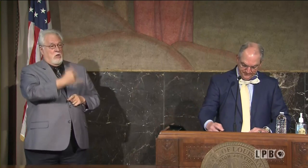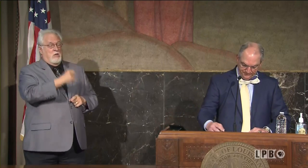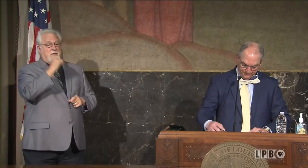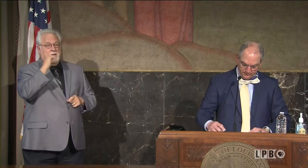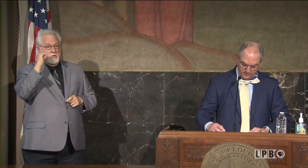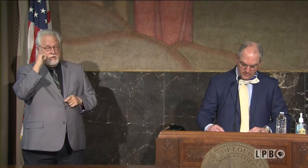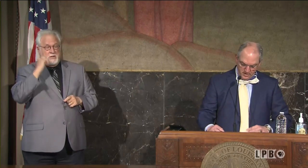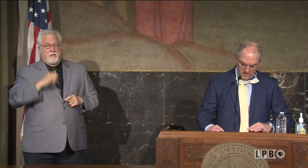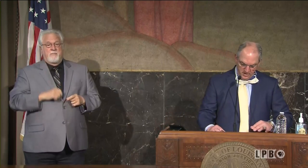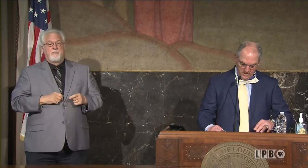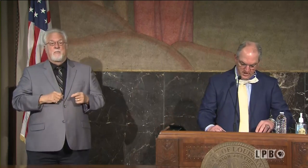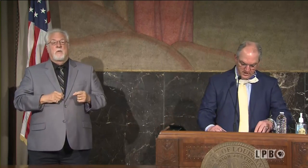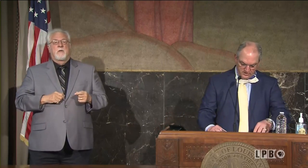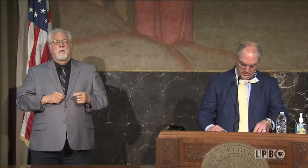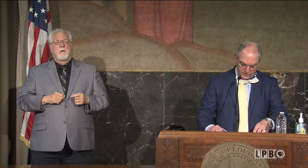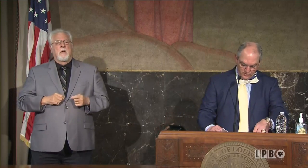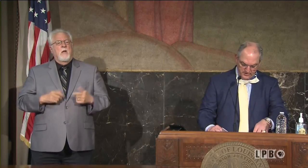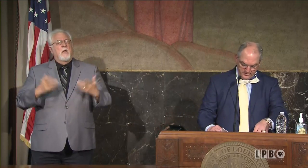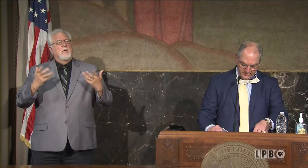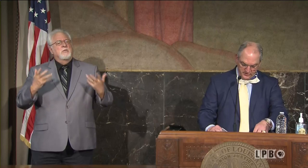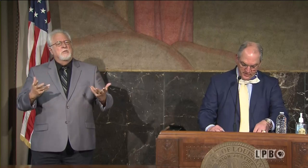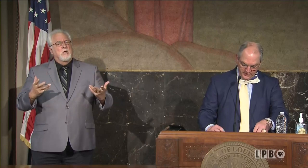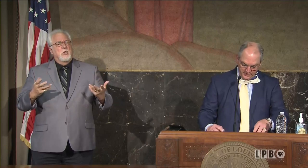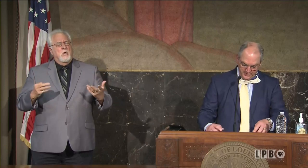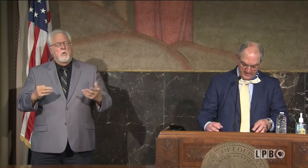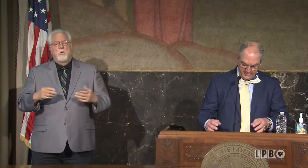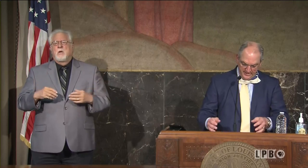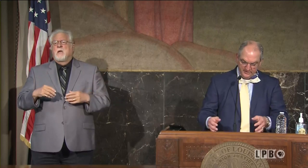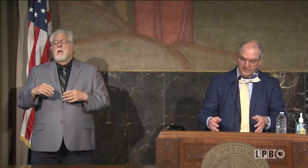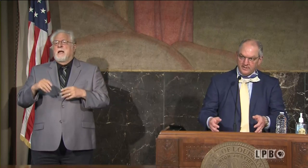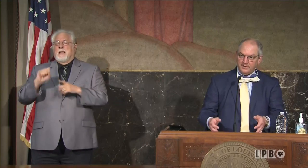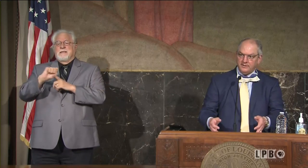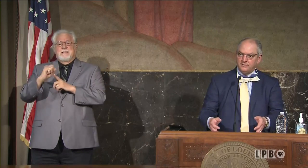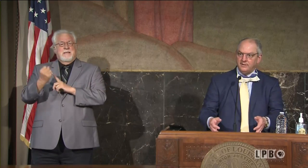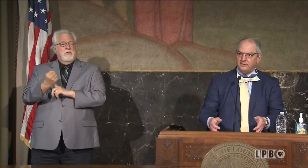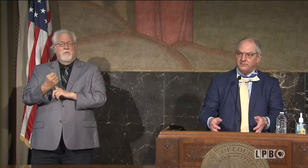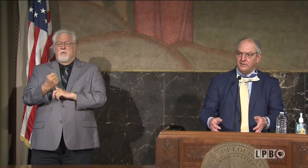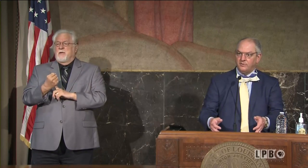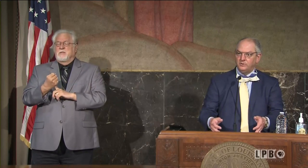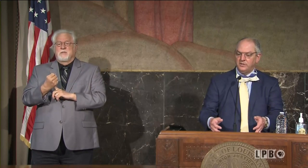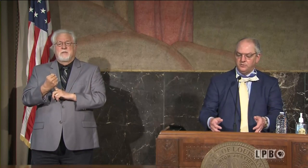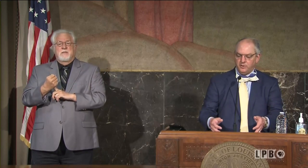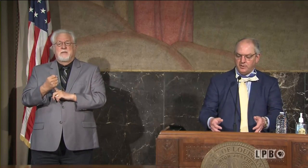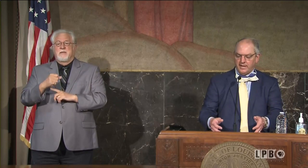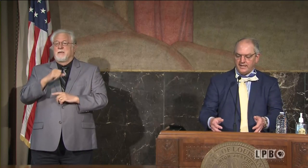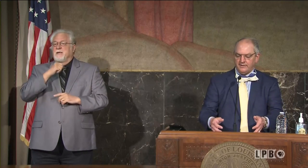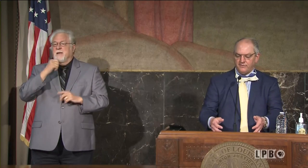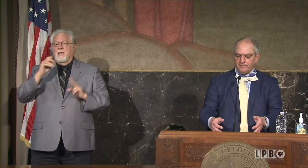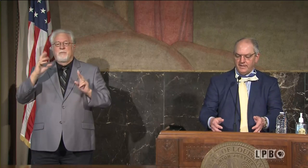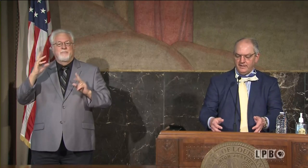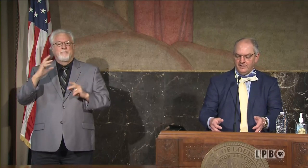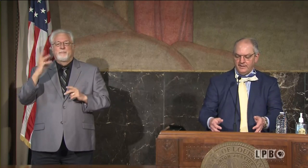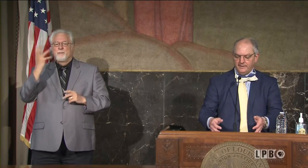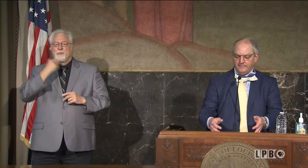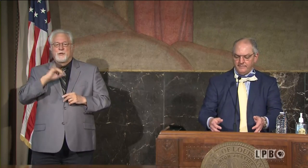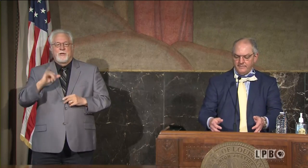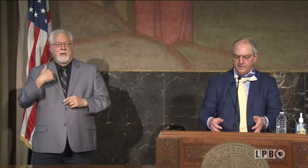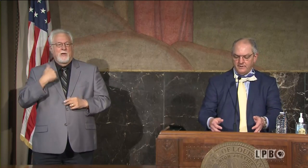yesterday. So in short, the situation isn't as rosy as we would like it to